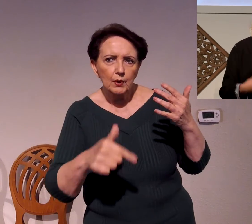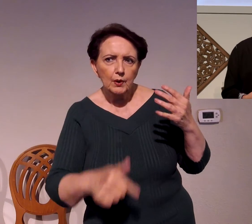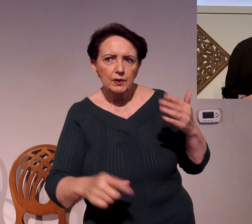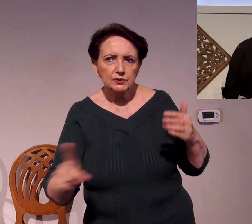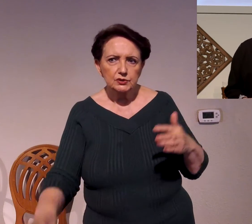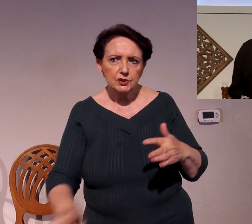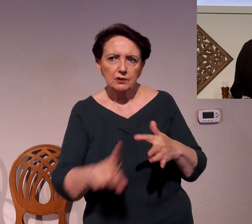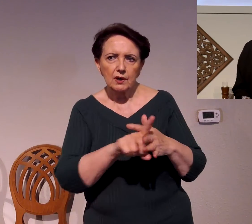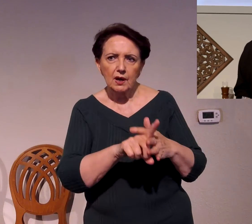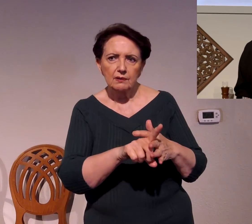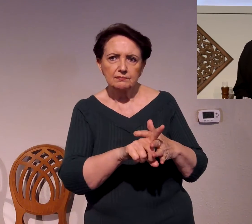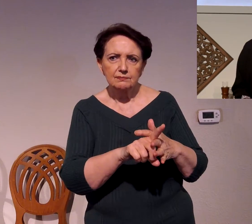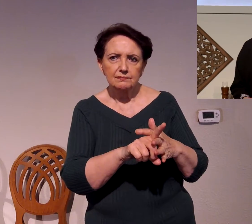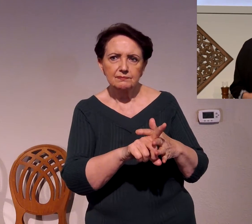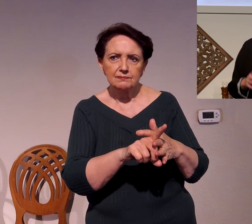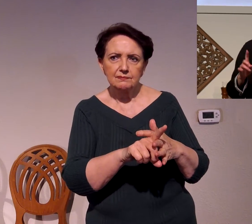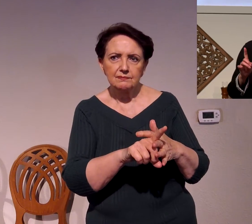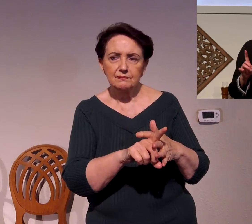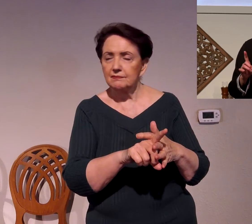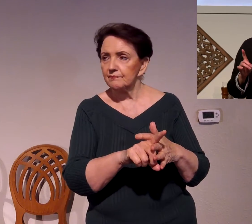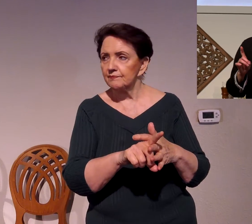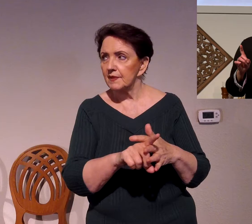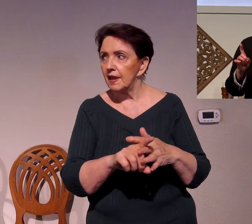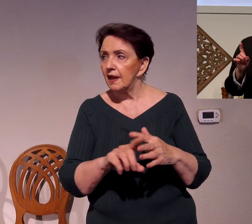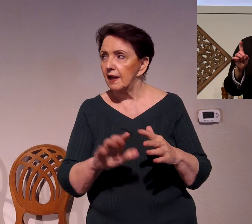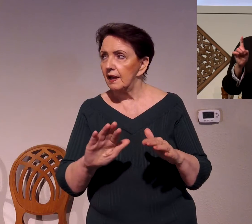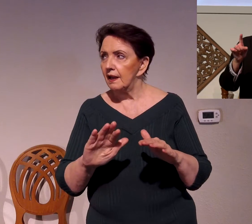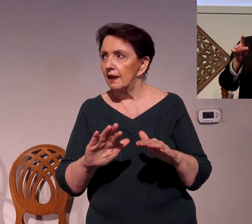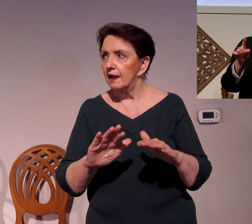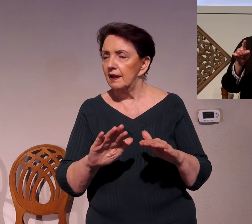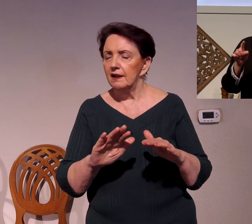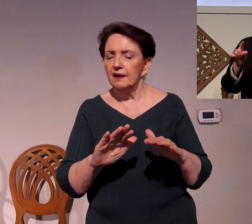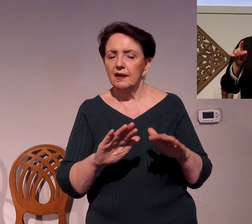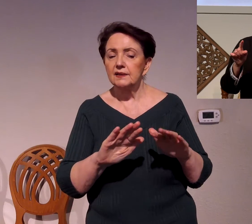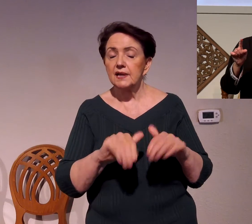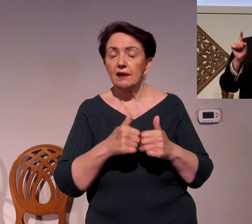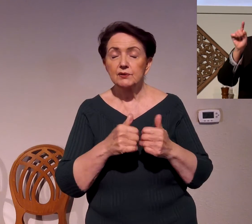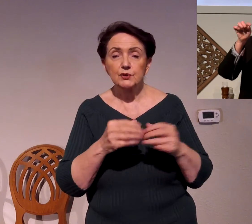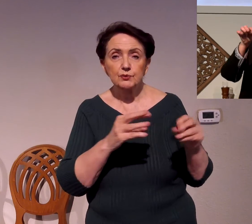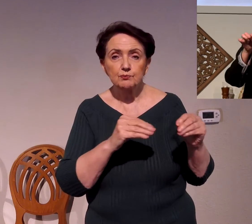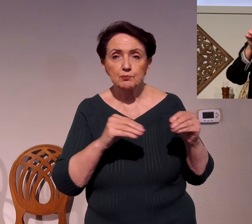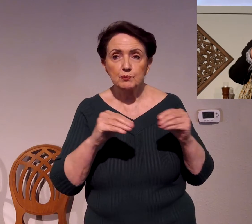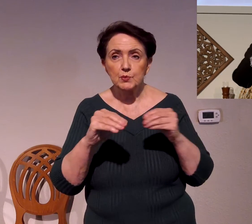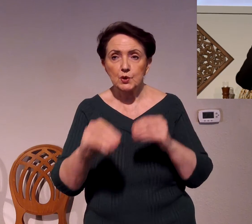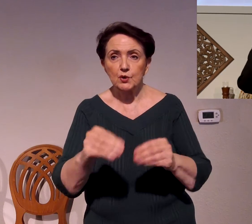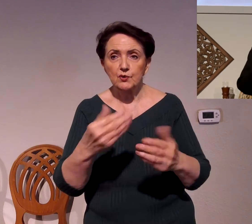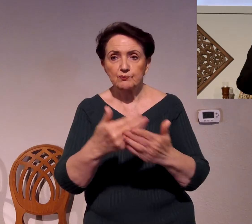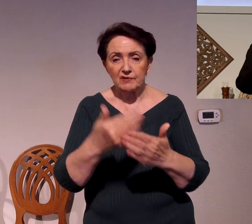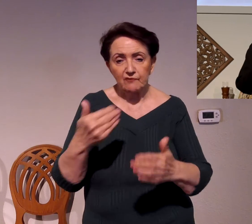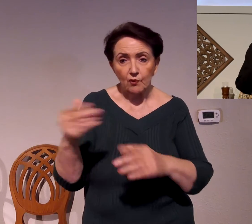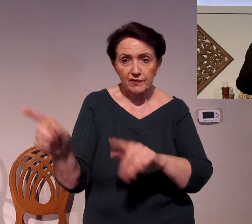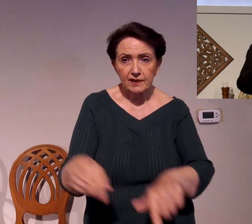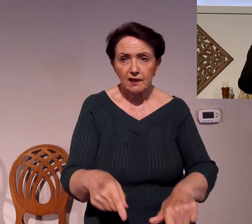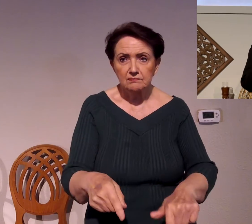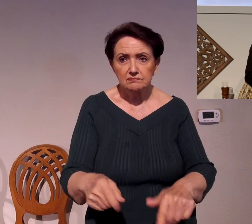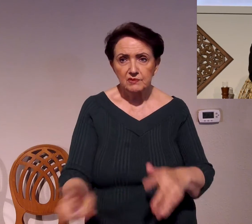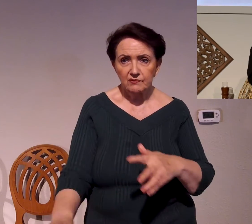come our way. And how do we move before they've come?